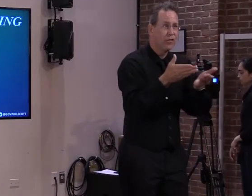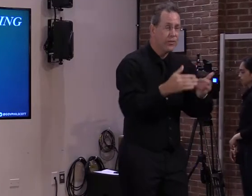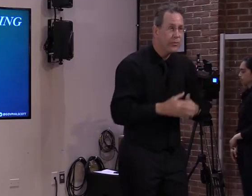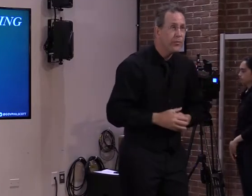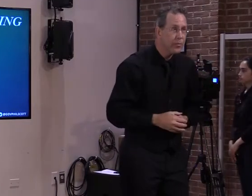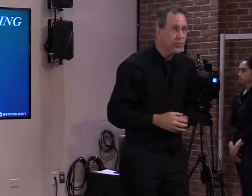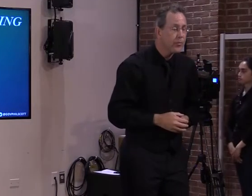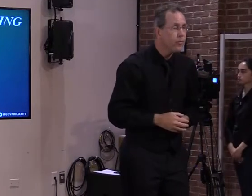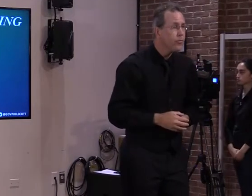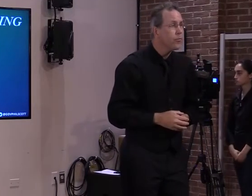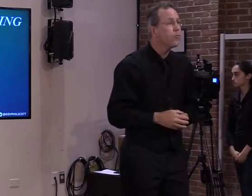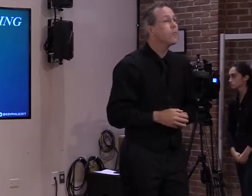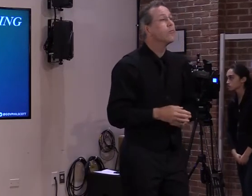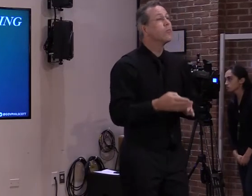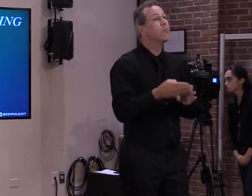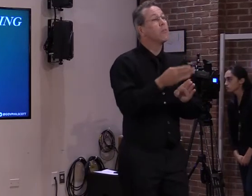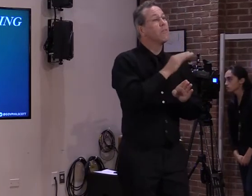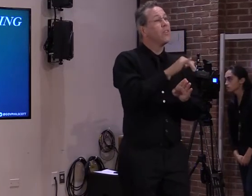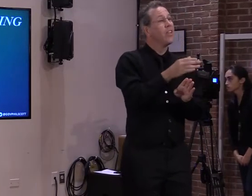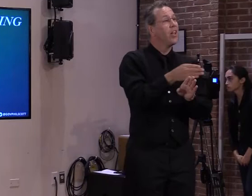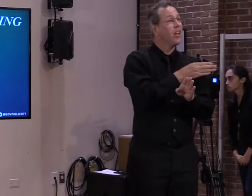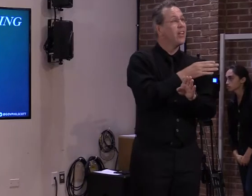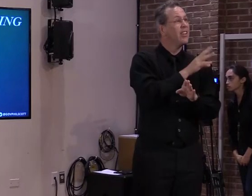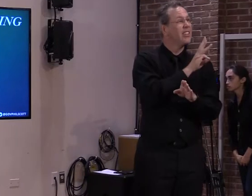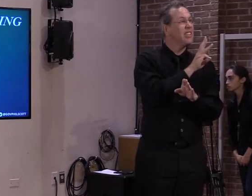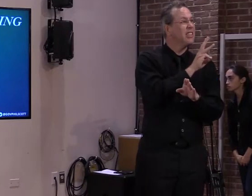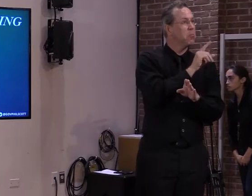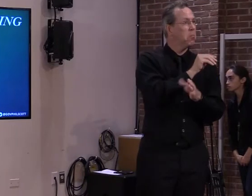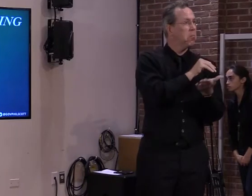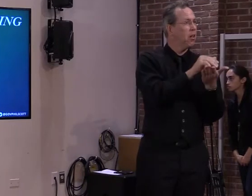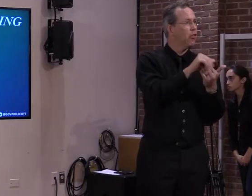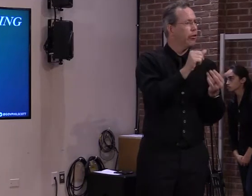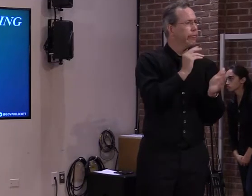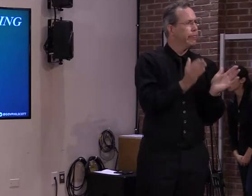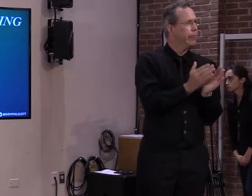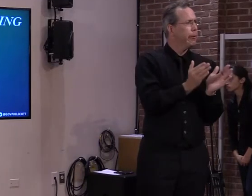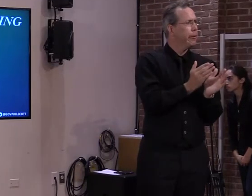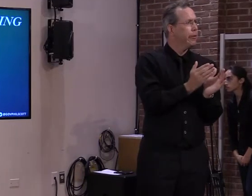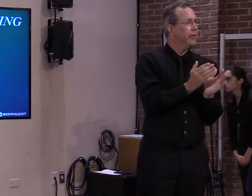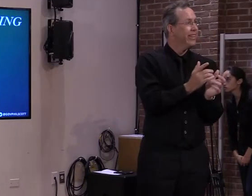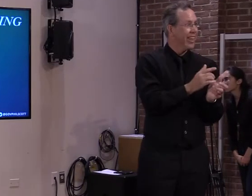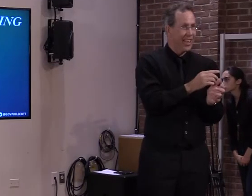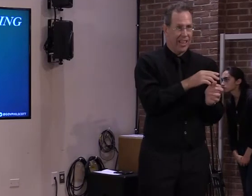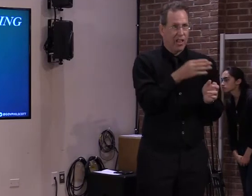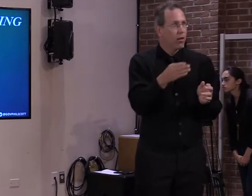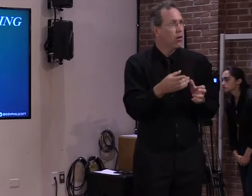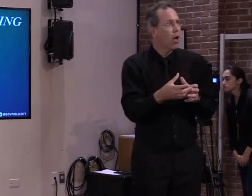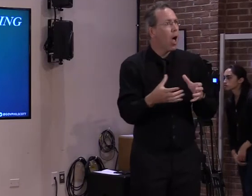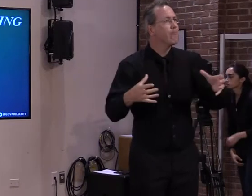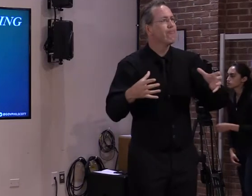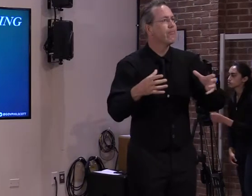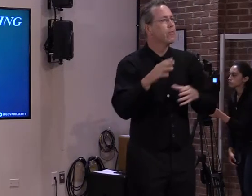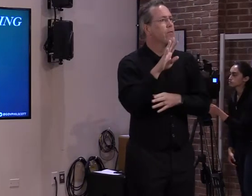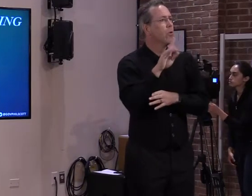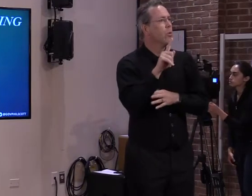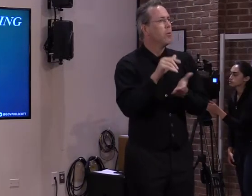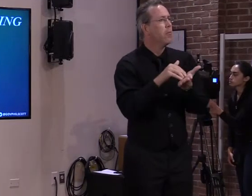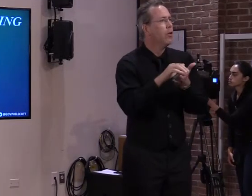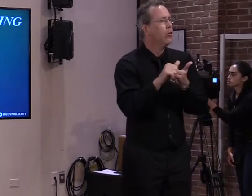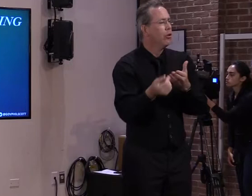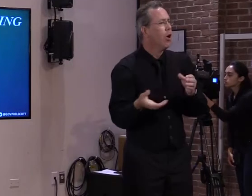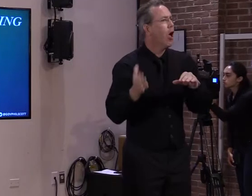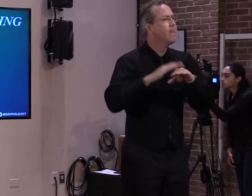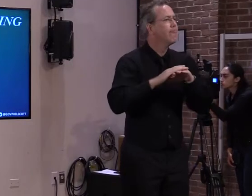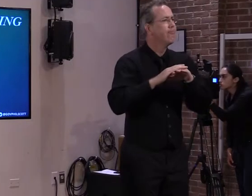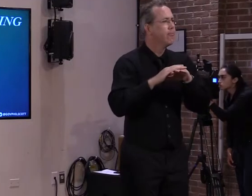approximately $6 million. The plan focuses on the vulnerable homeless households with new eligibility criteria